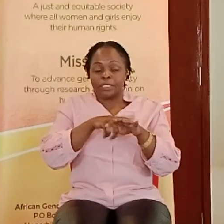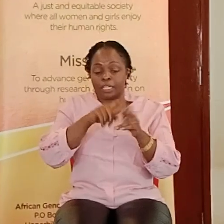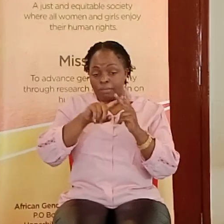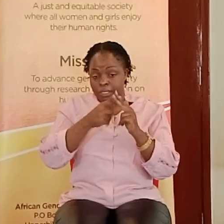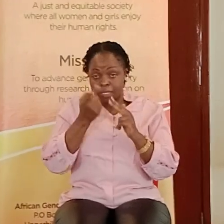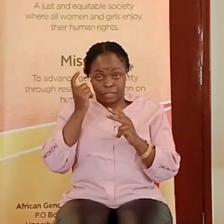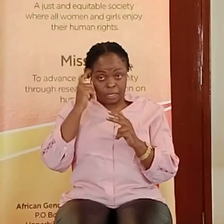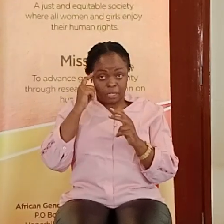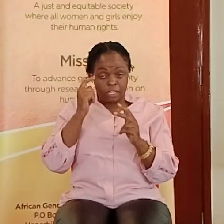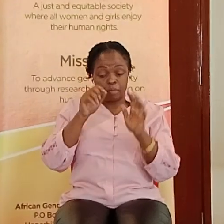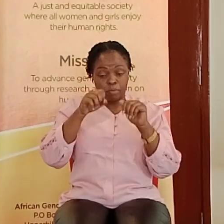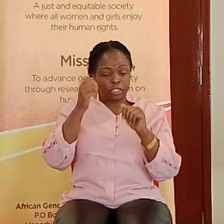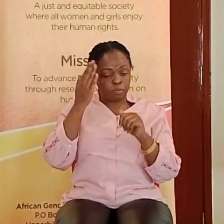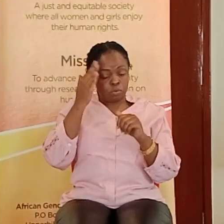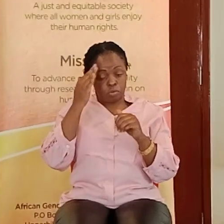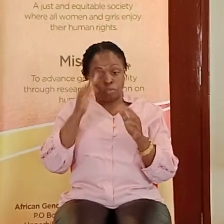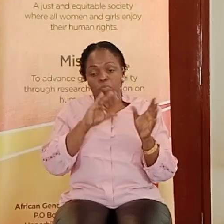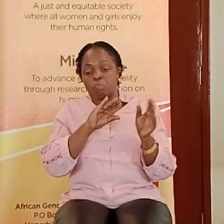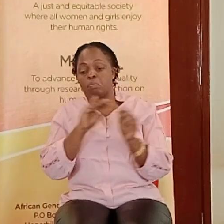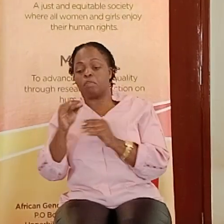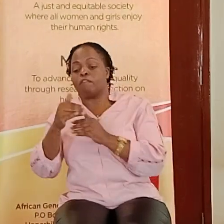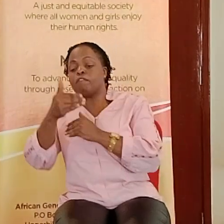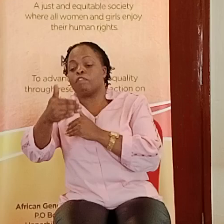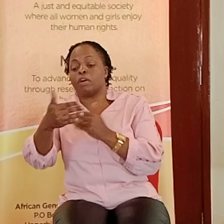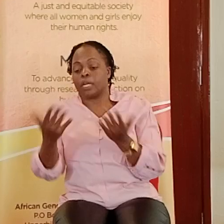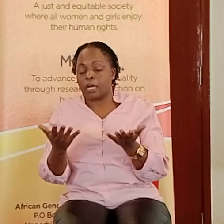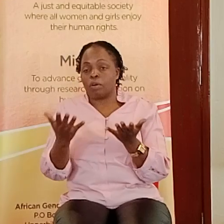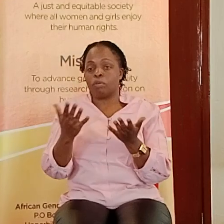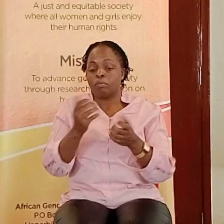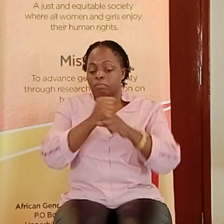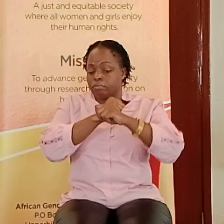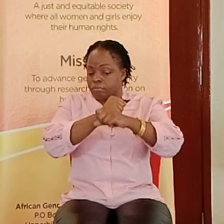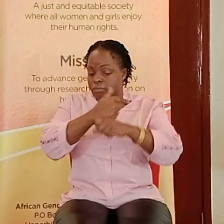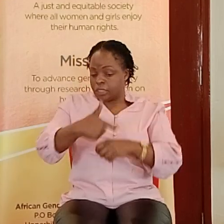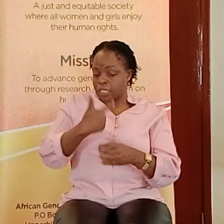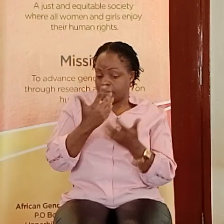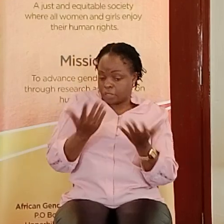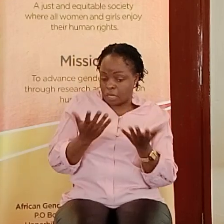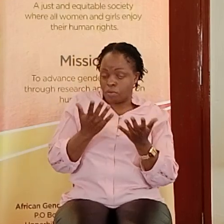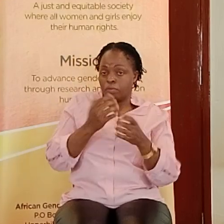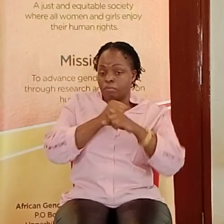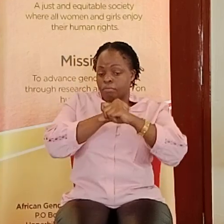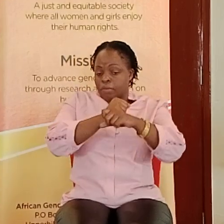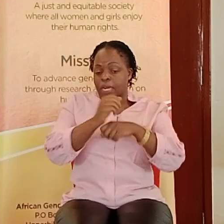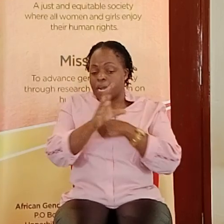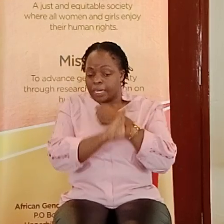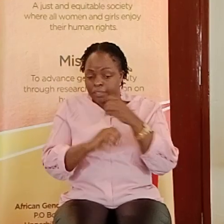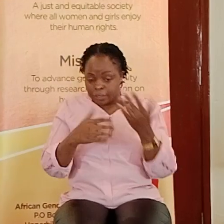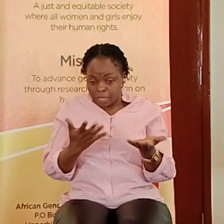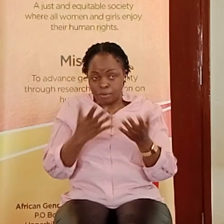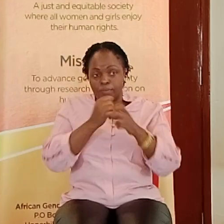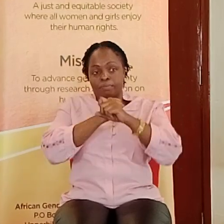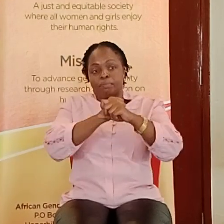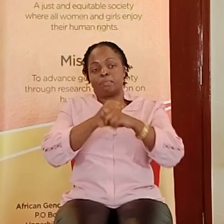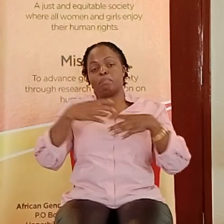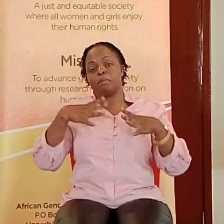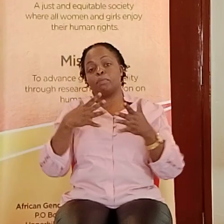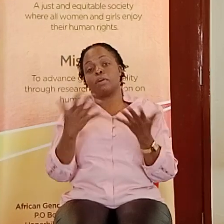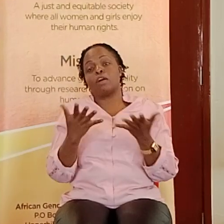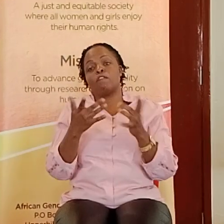move forward, how we safeguard ourselves and safeguard our country and safeguard our people from all the shocks that are